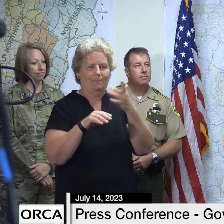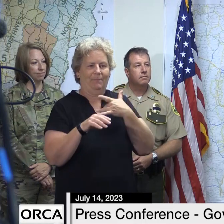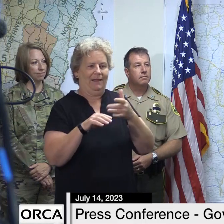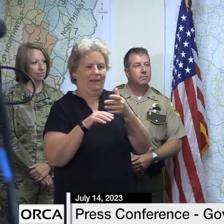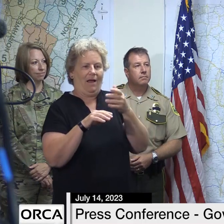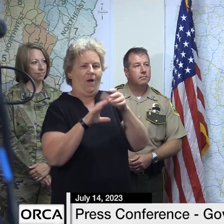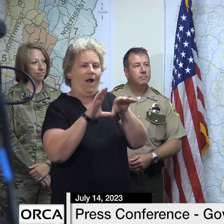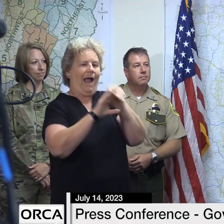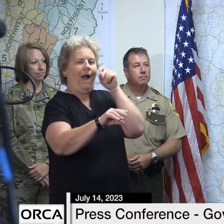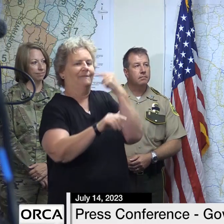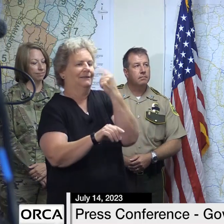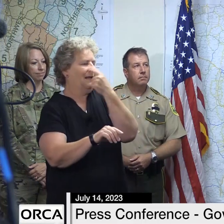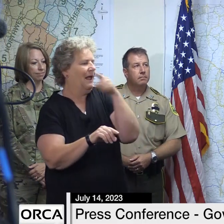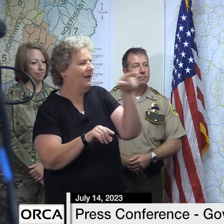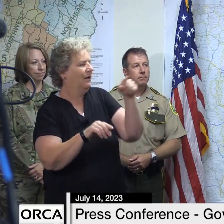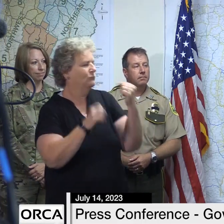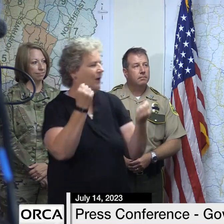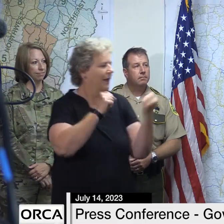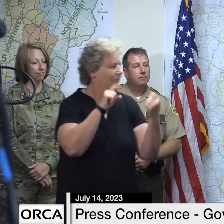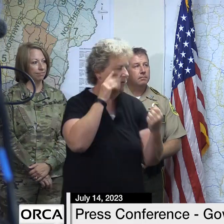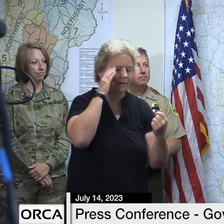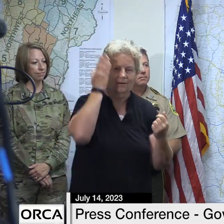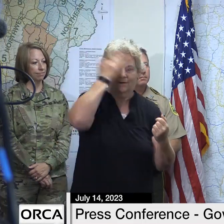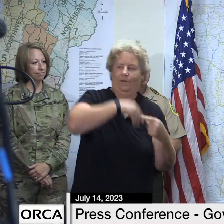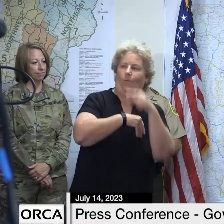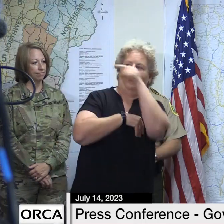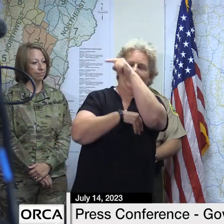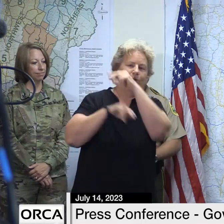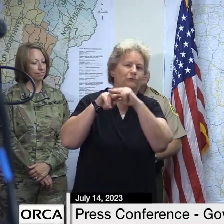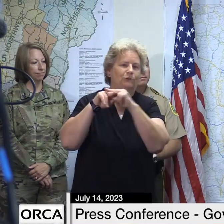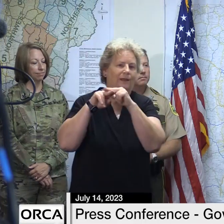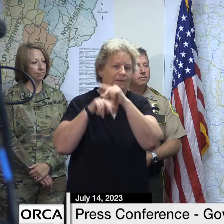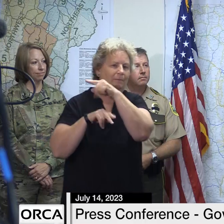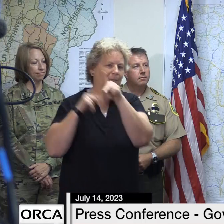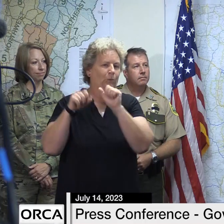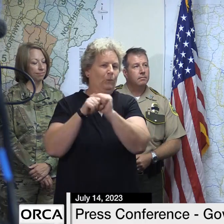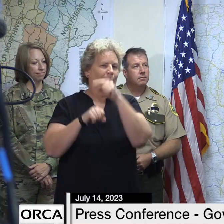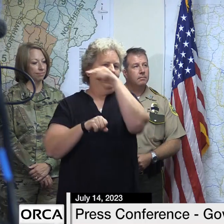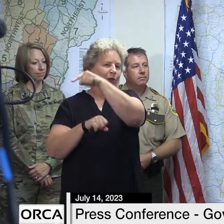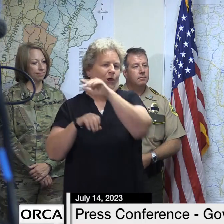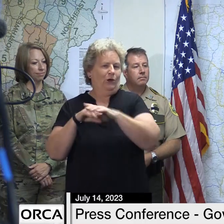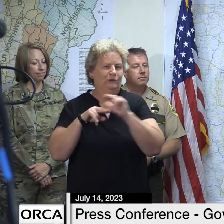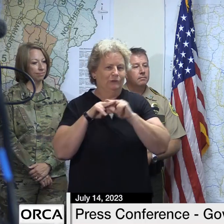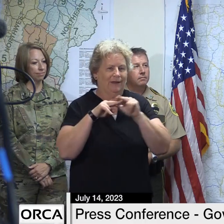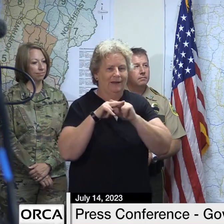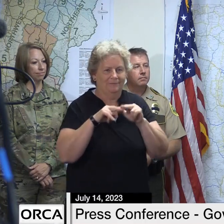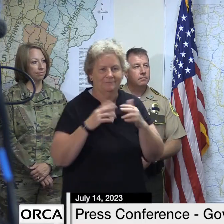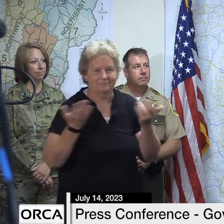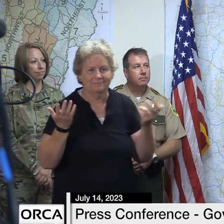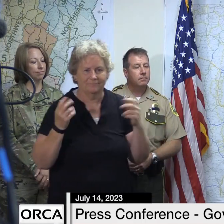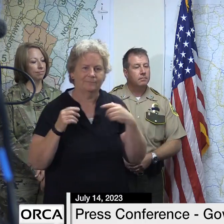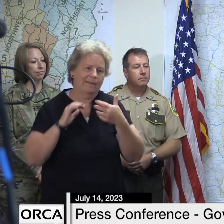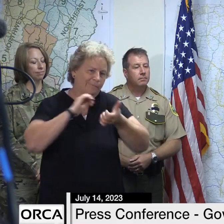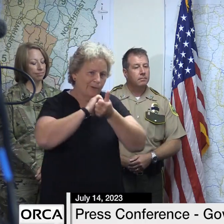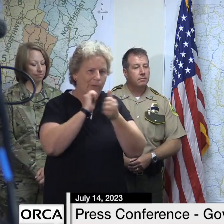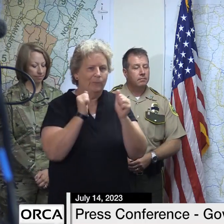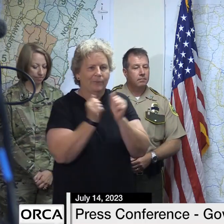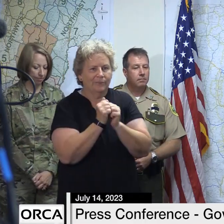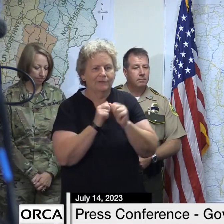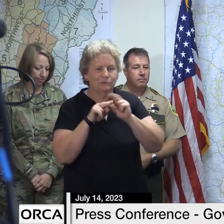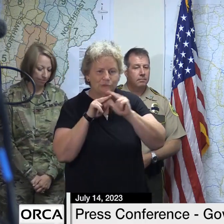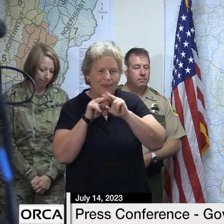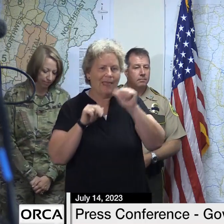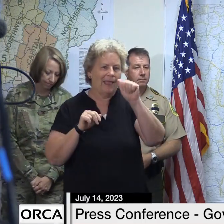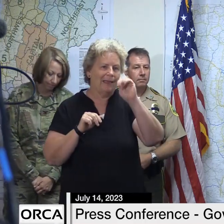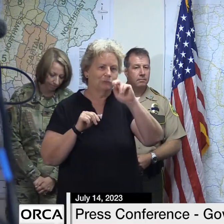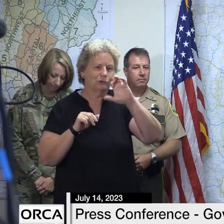into reestablishing the rail lines amongst our partners with Vermont Rail Systems and contractors working